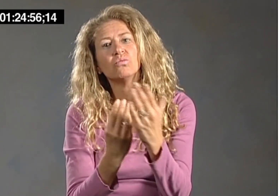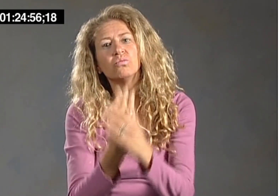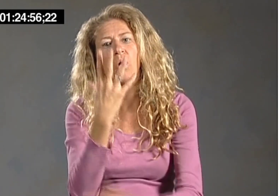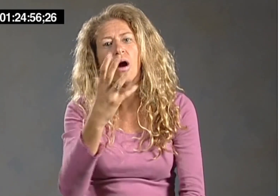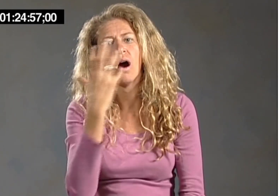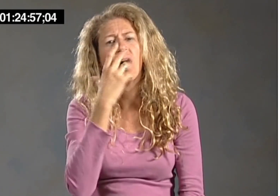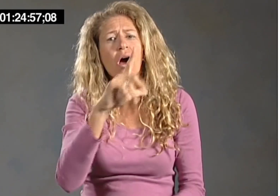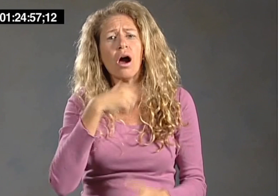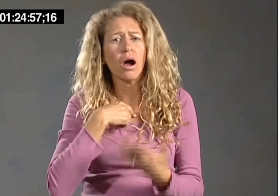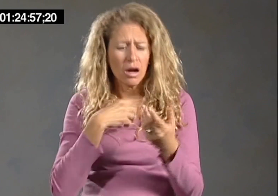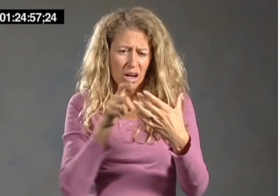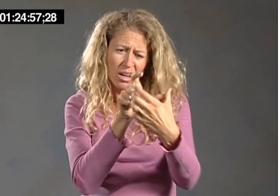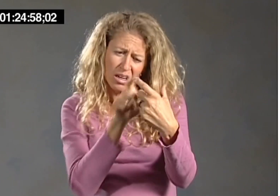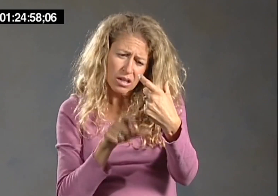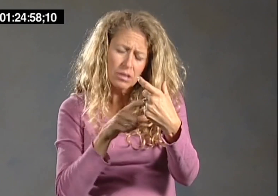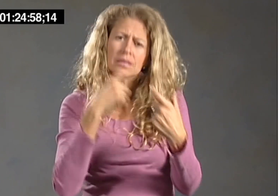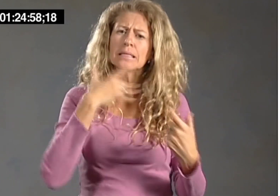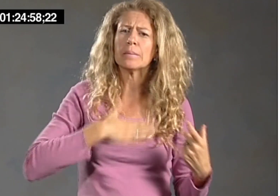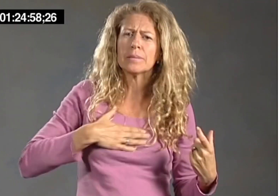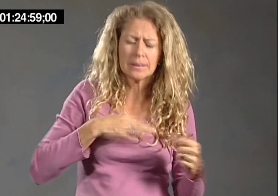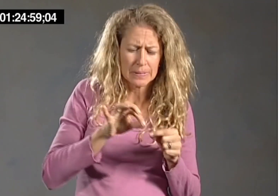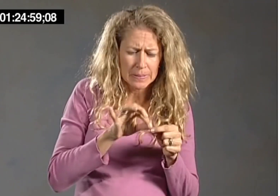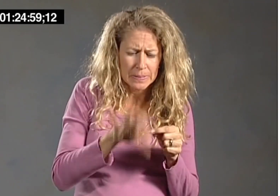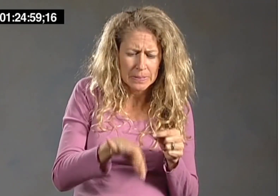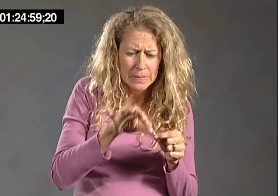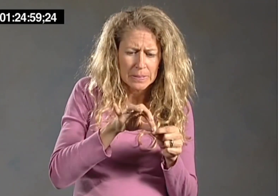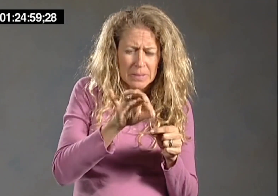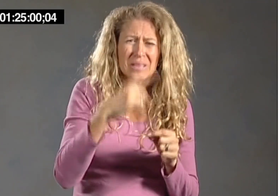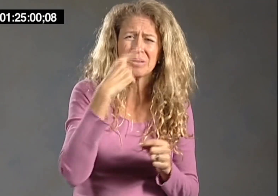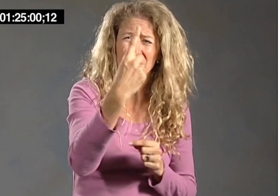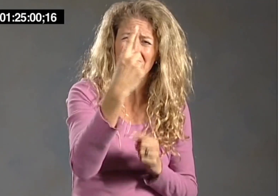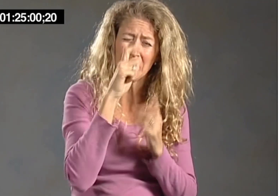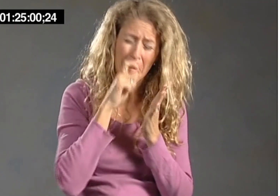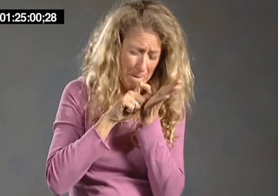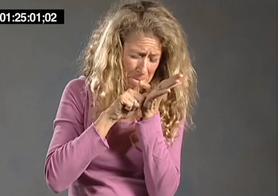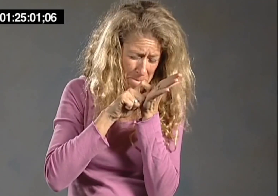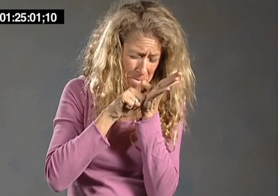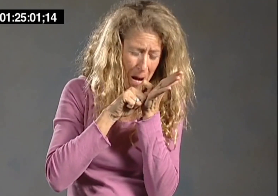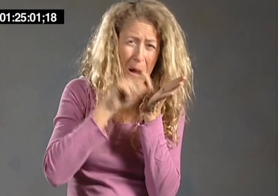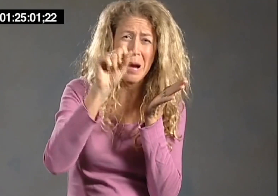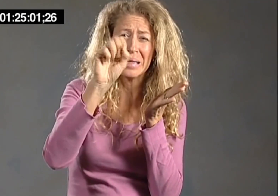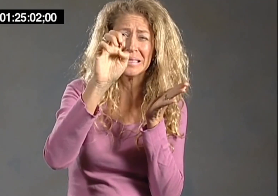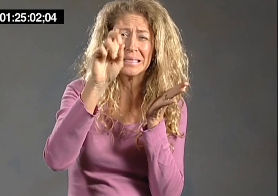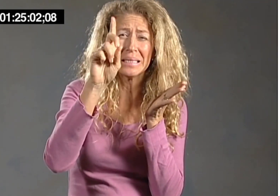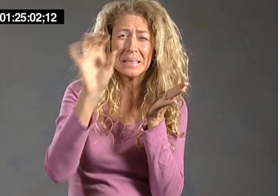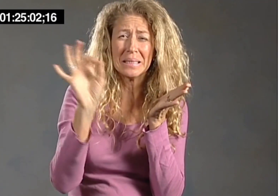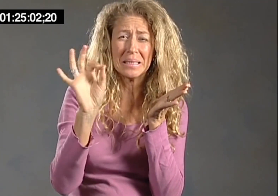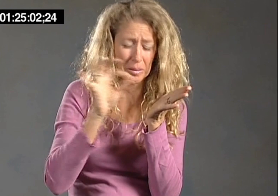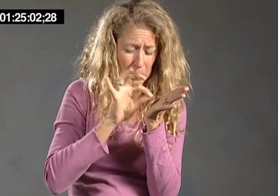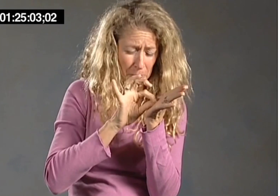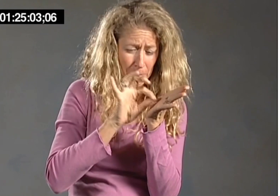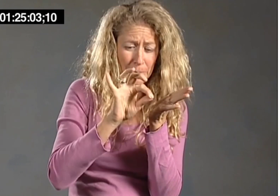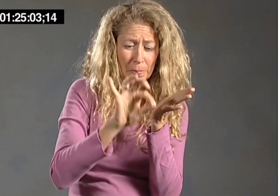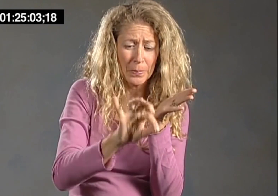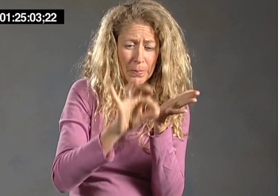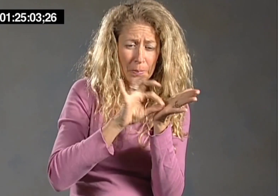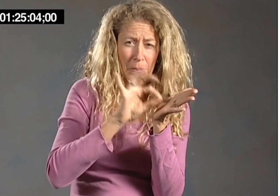And I didn't realize the cabbage is growing fast. I put down 1 seed, one by one, very